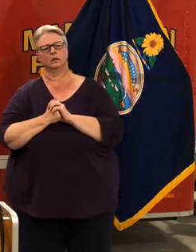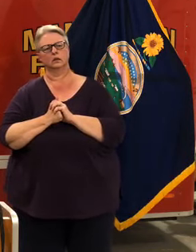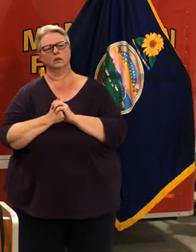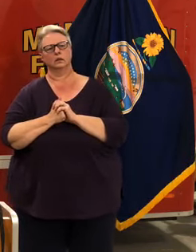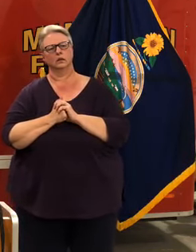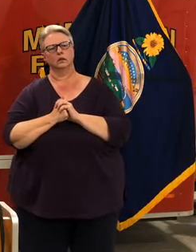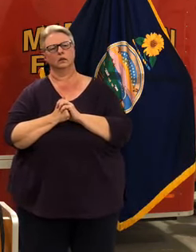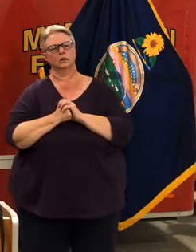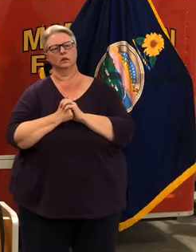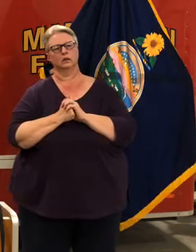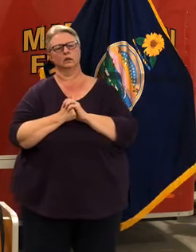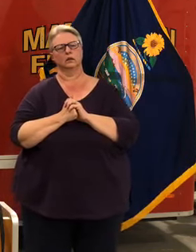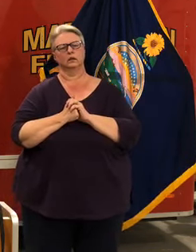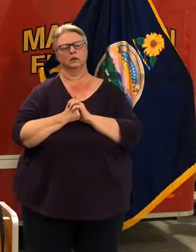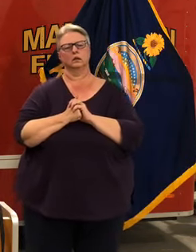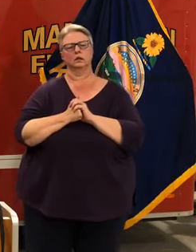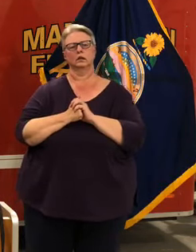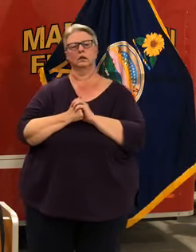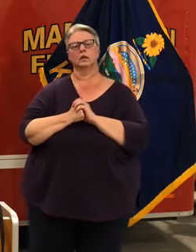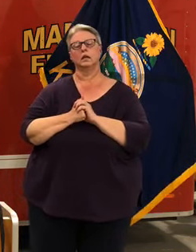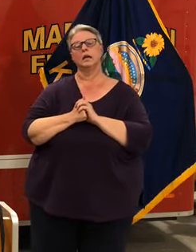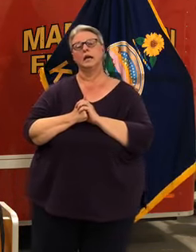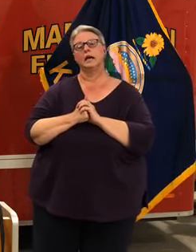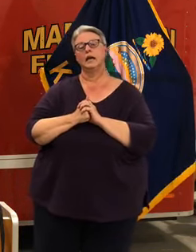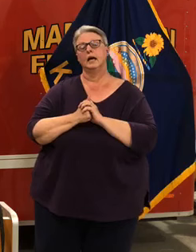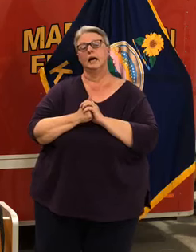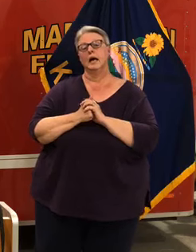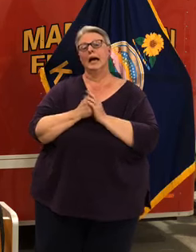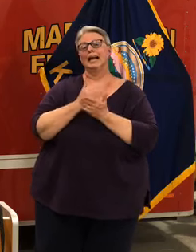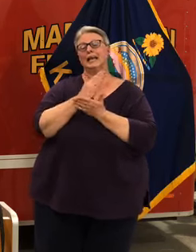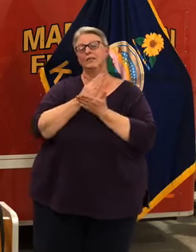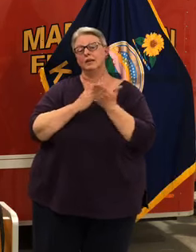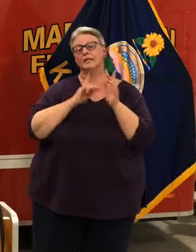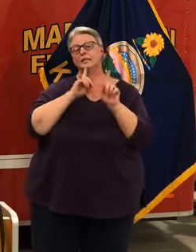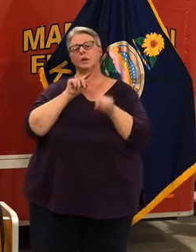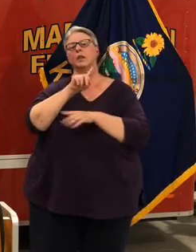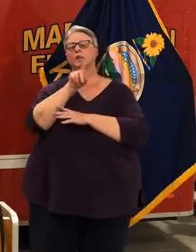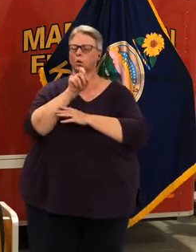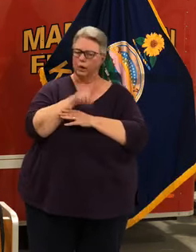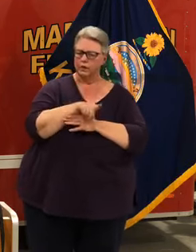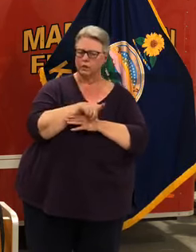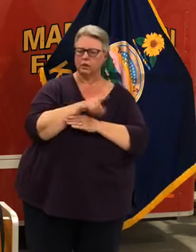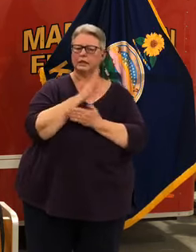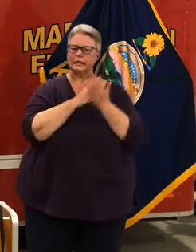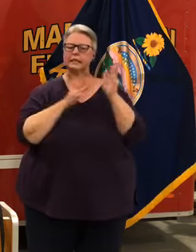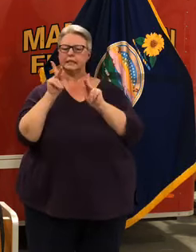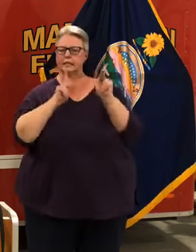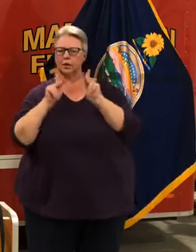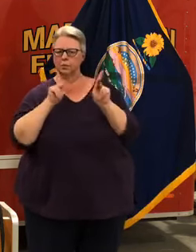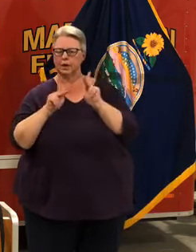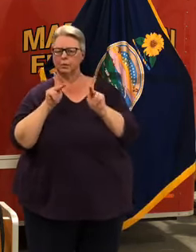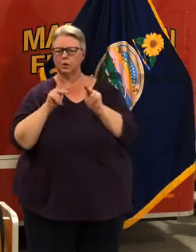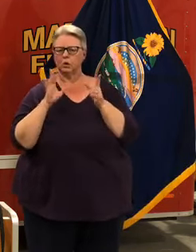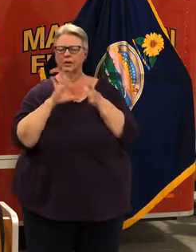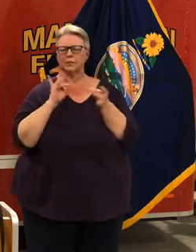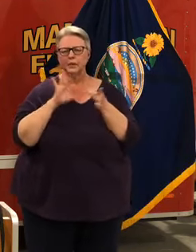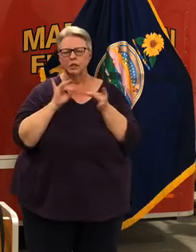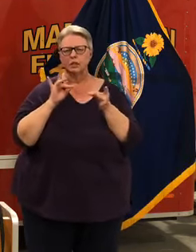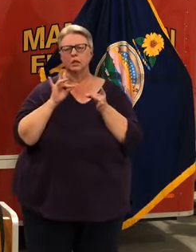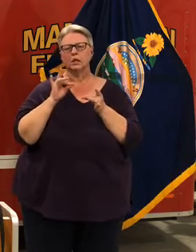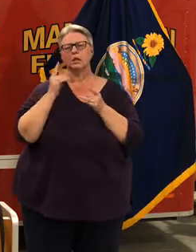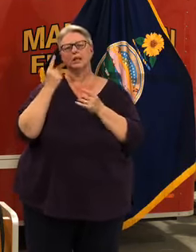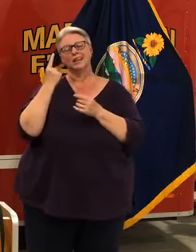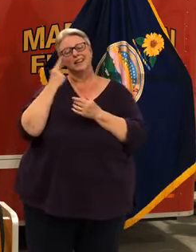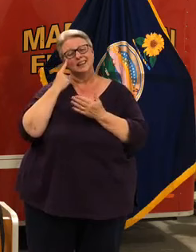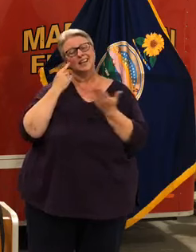that something someone else should answer? I can give some answer. The question is, some people in the community have mentioned that they think they